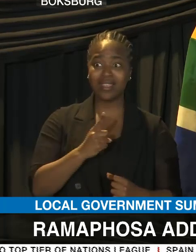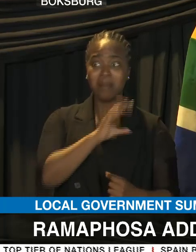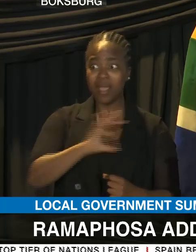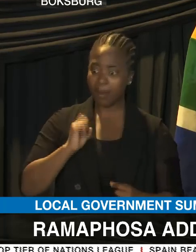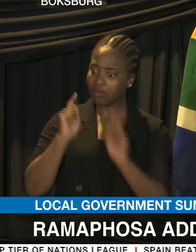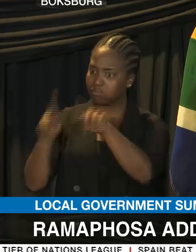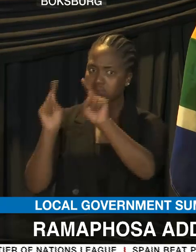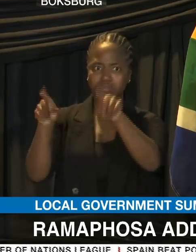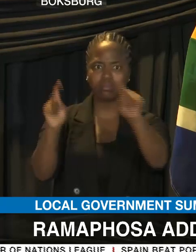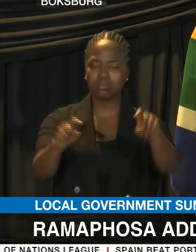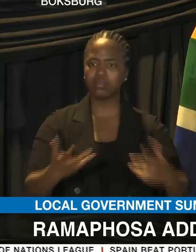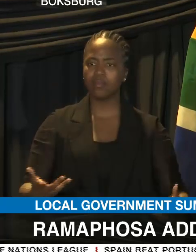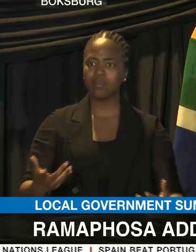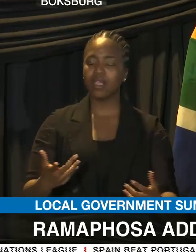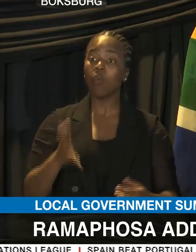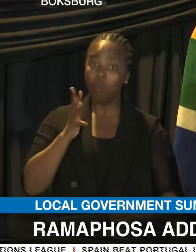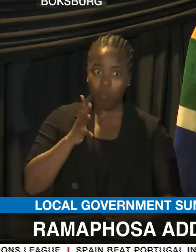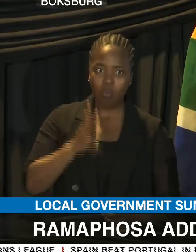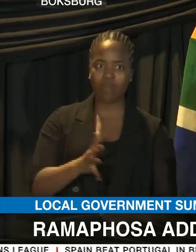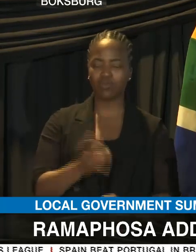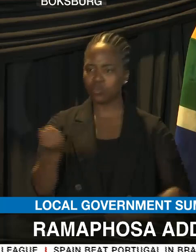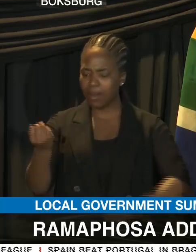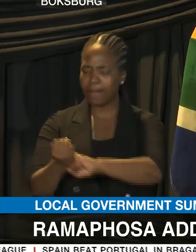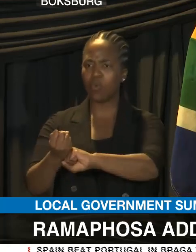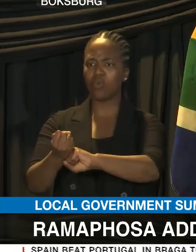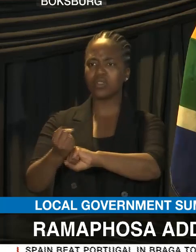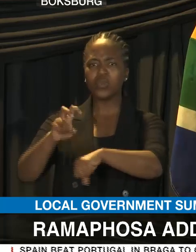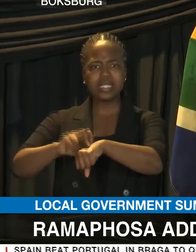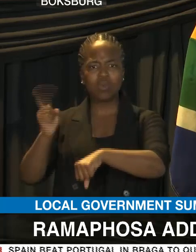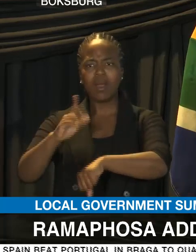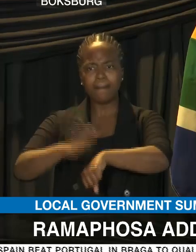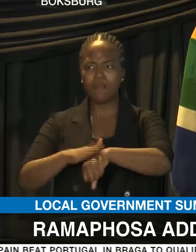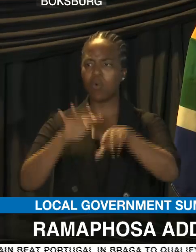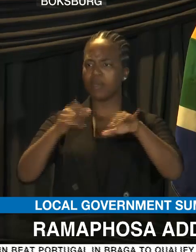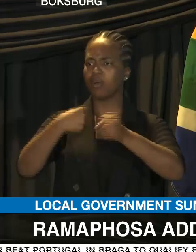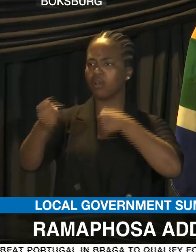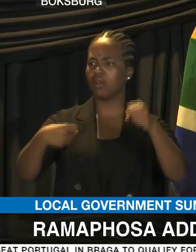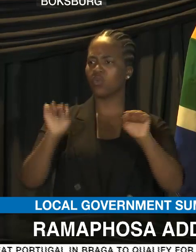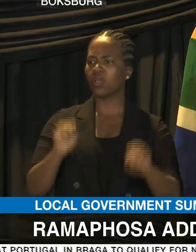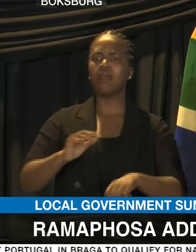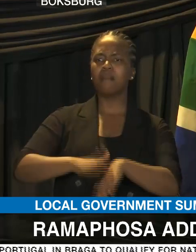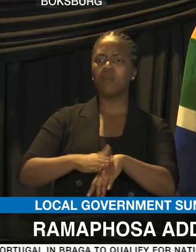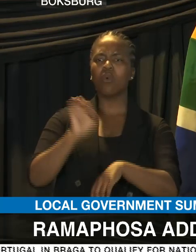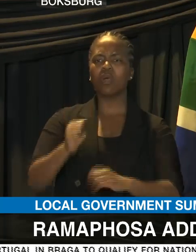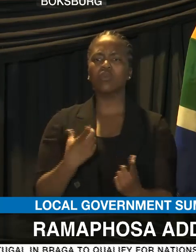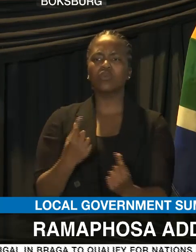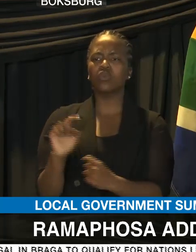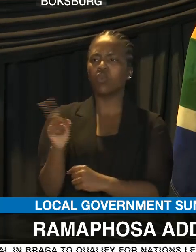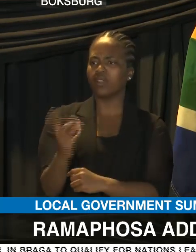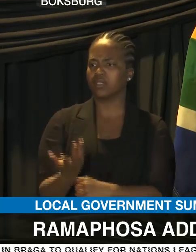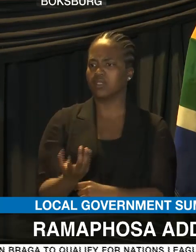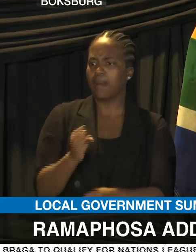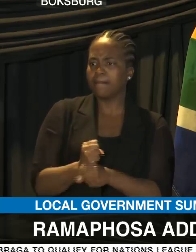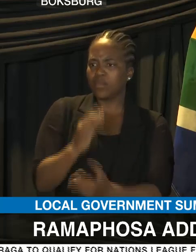should be, saying, we want to support you to employ more people. What else can we do